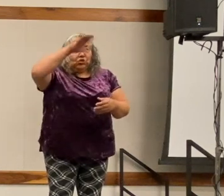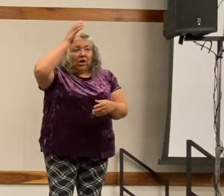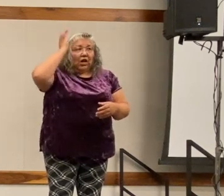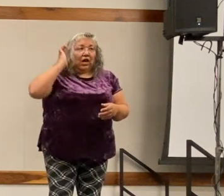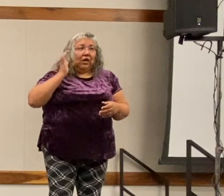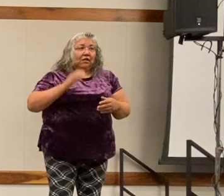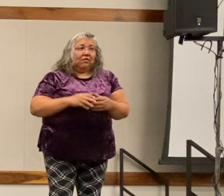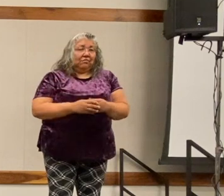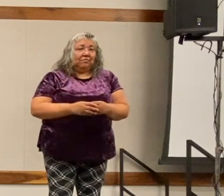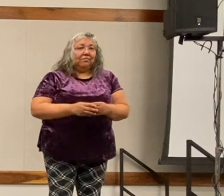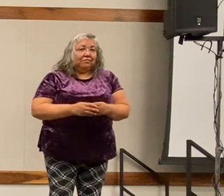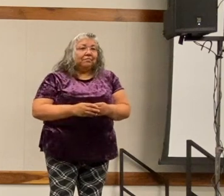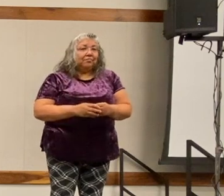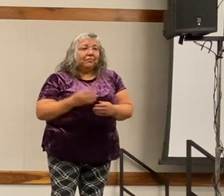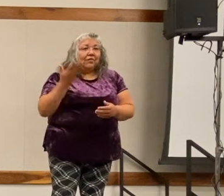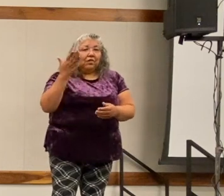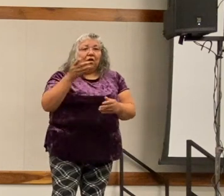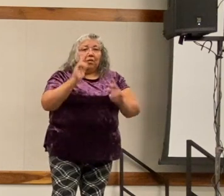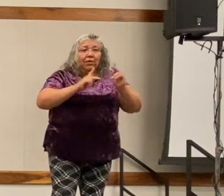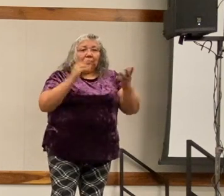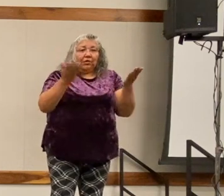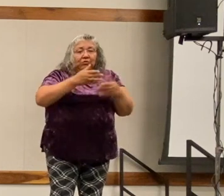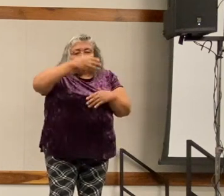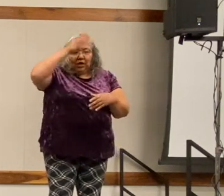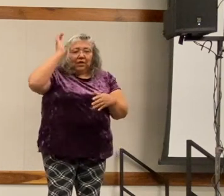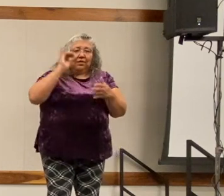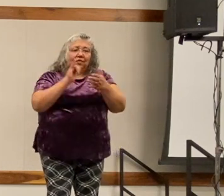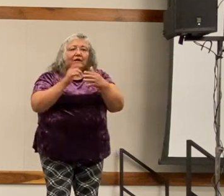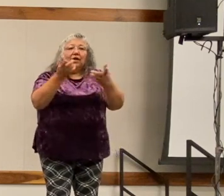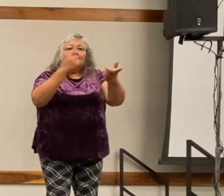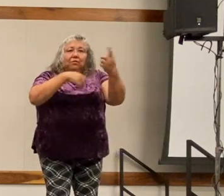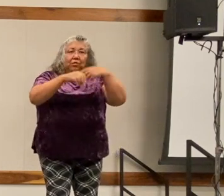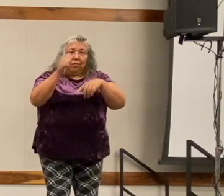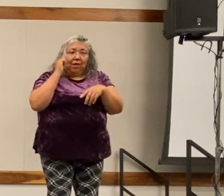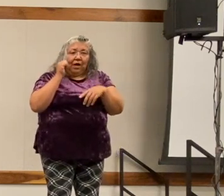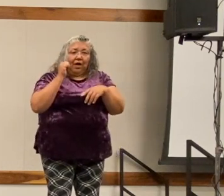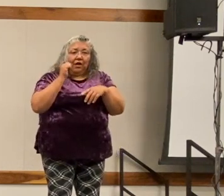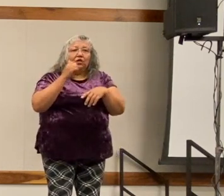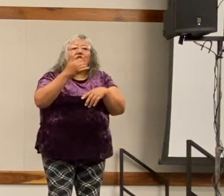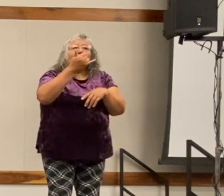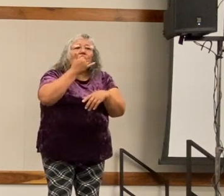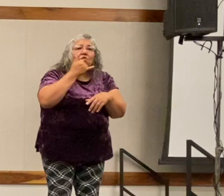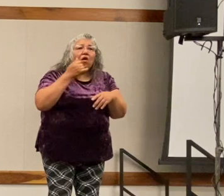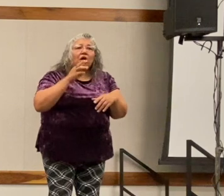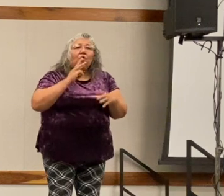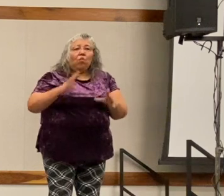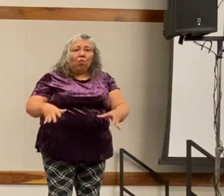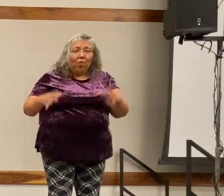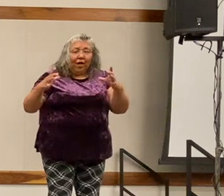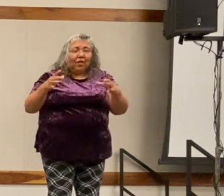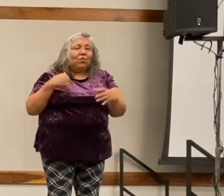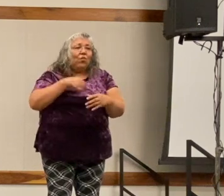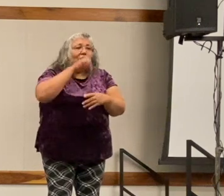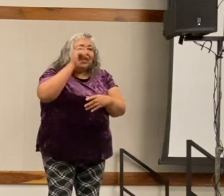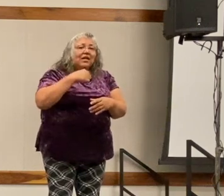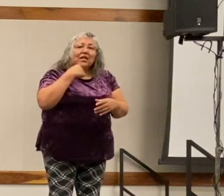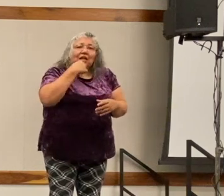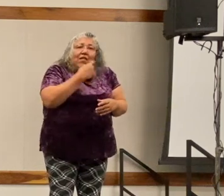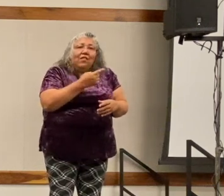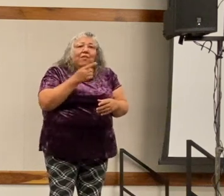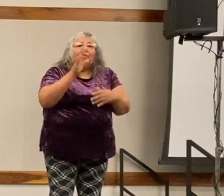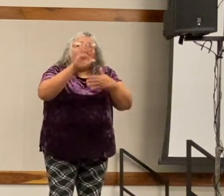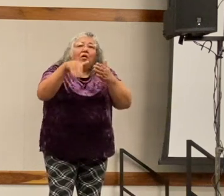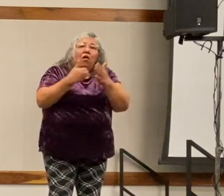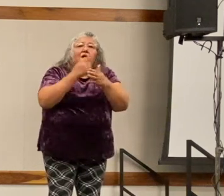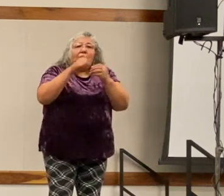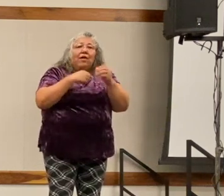him. And there are people in Cheyenne who keep coming back to the wrong well. And we need to tell them all